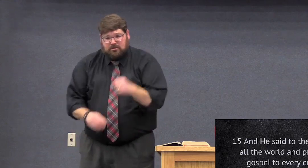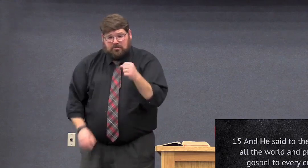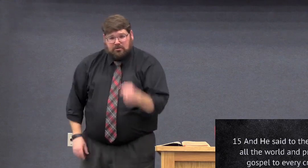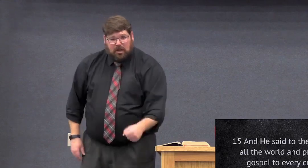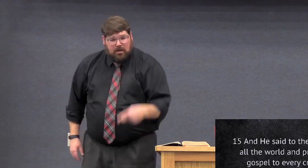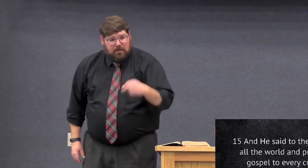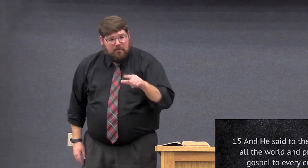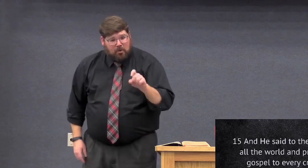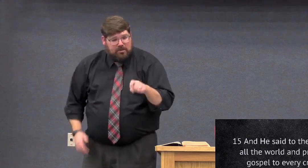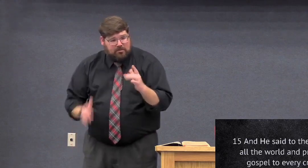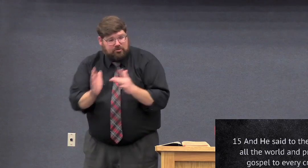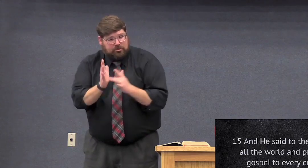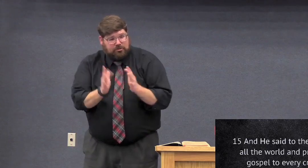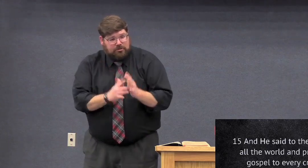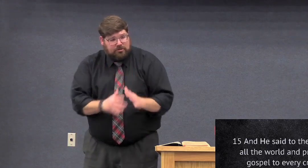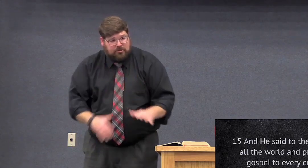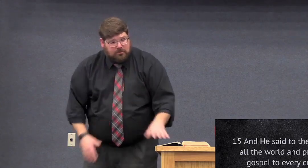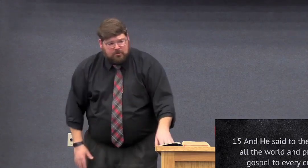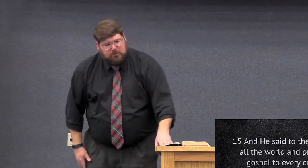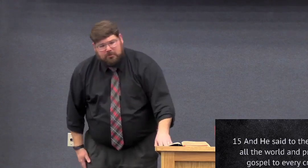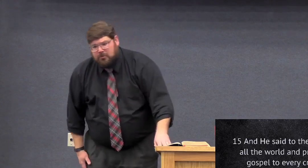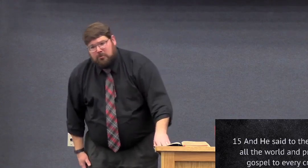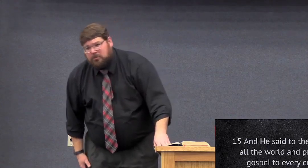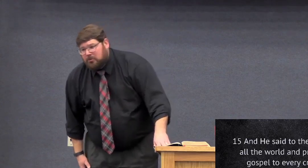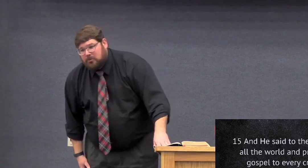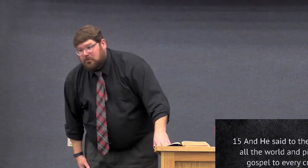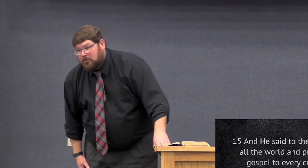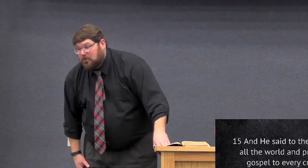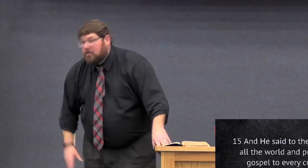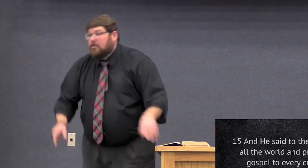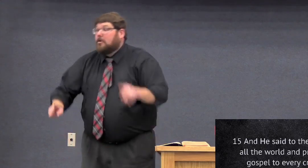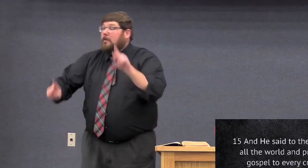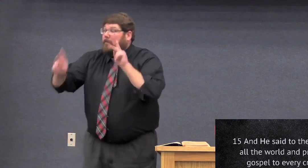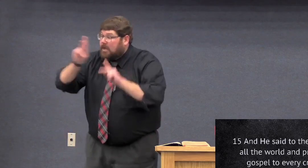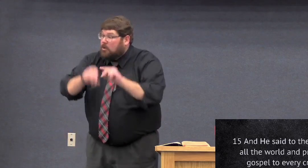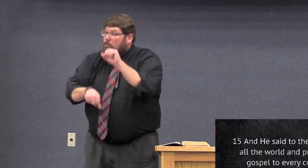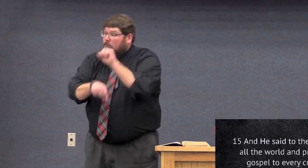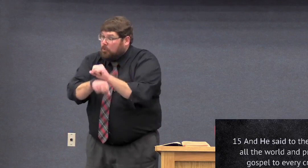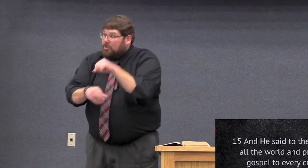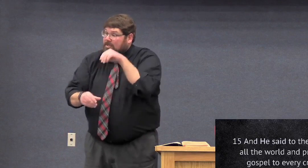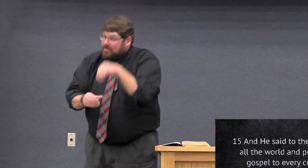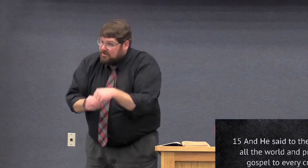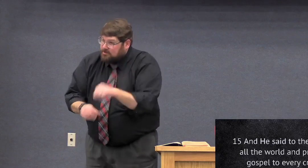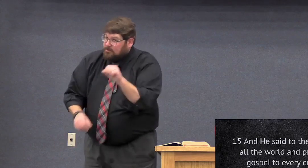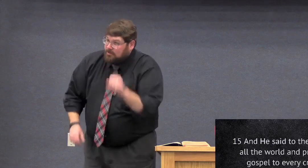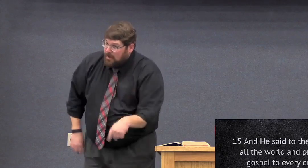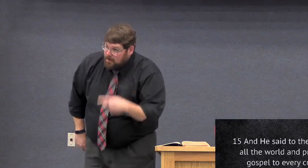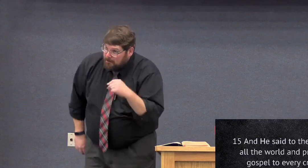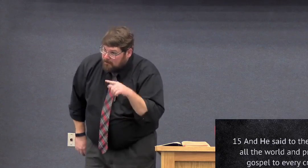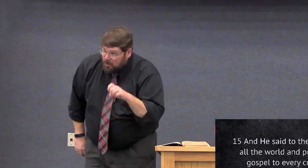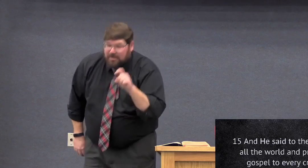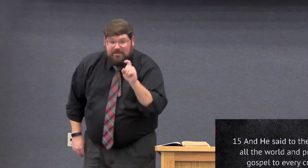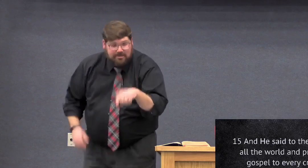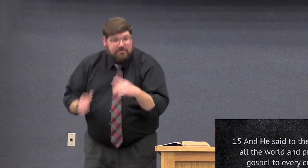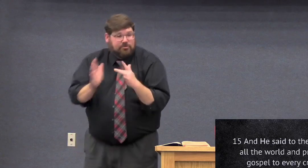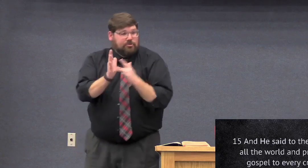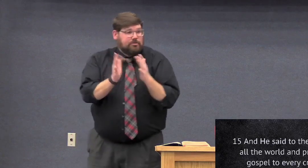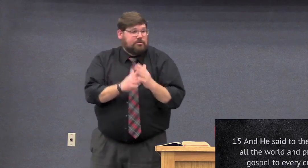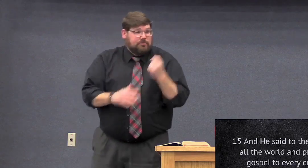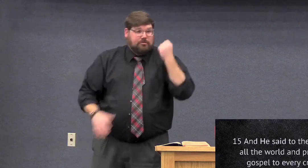The penguins in South Pole, they don't really need Jesus. No. But the people who work there in the South Pole, the